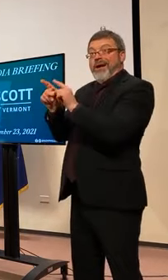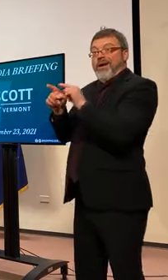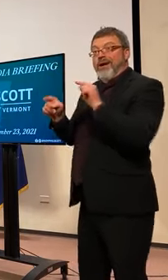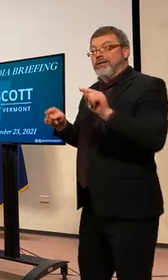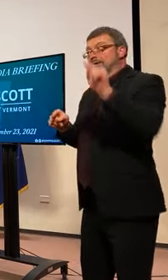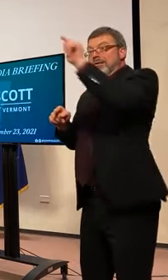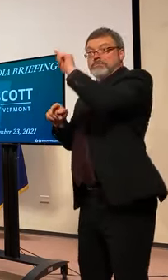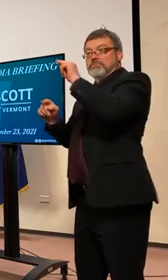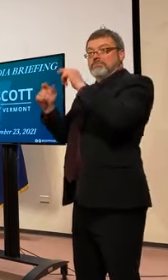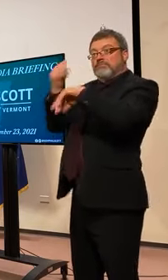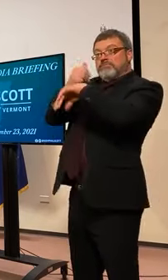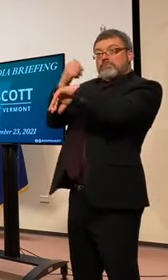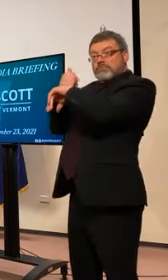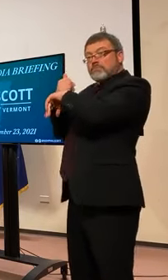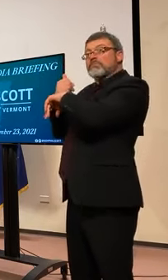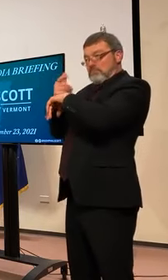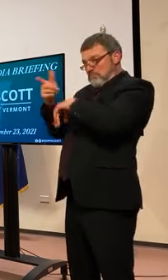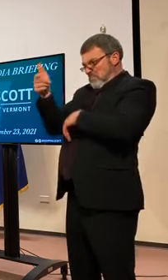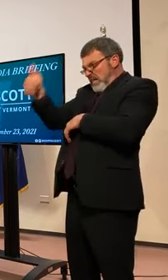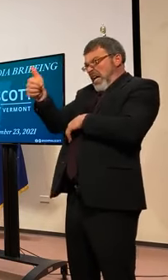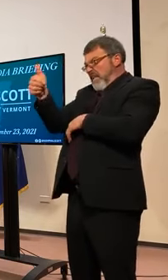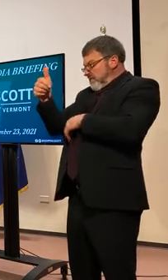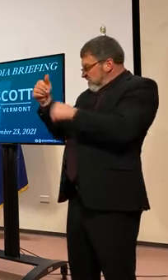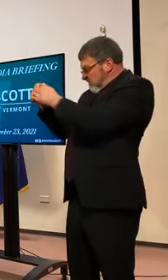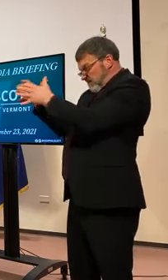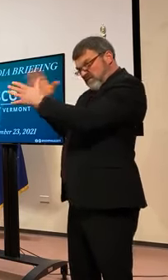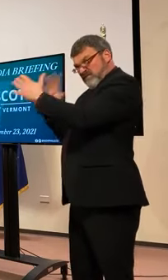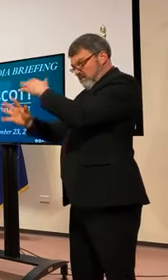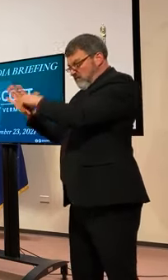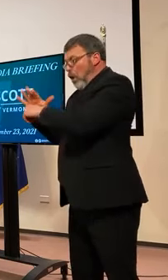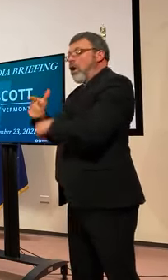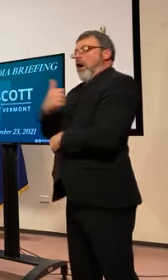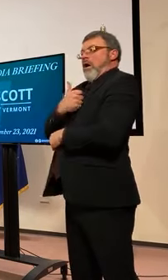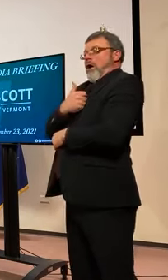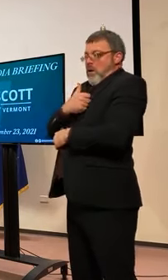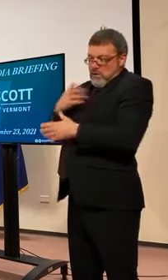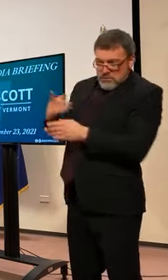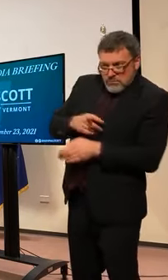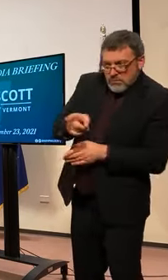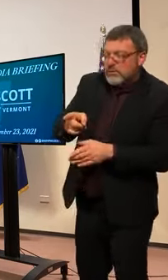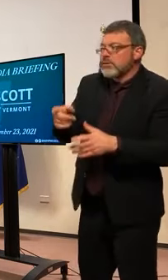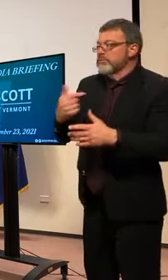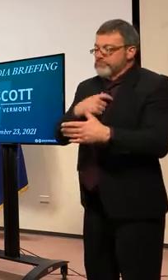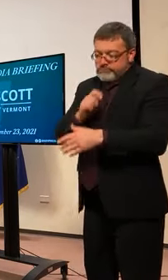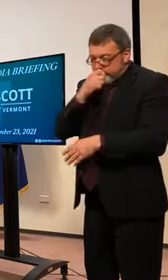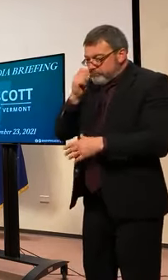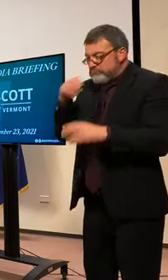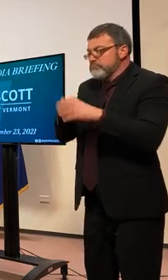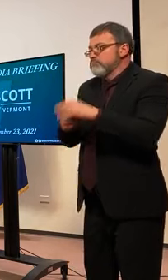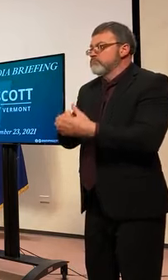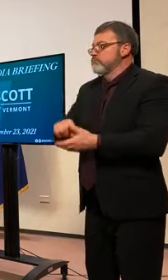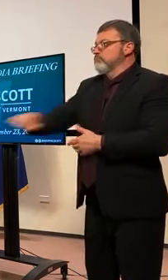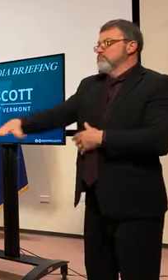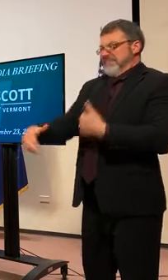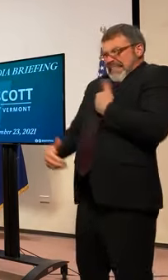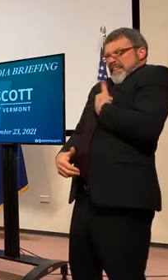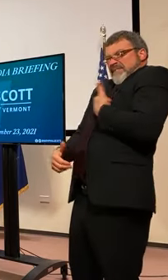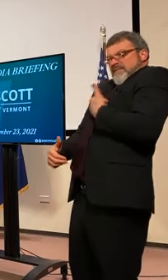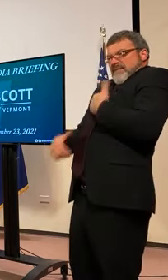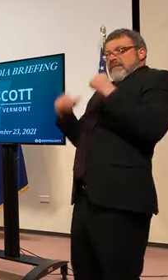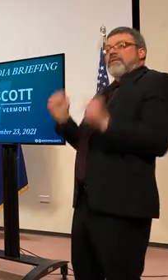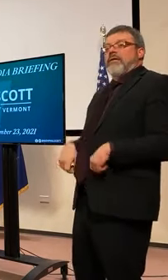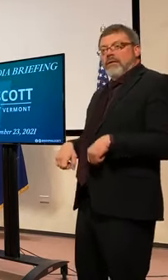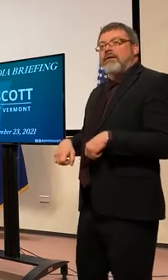of appointments. More than 1,500 self-service kits have been distributed to 10 testing sites to